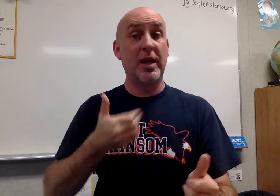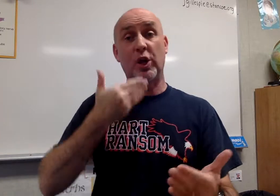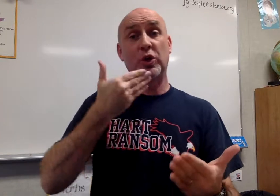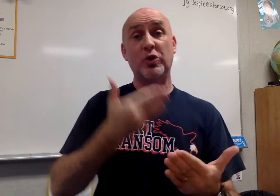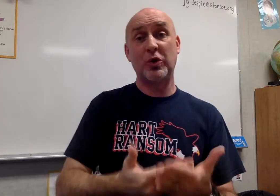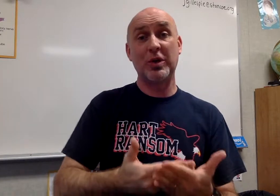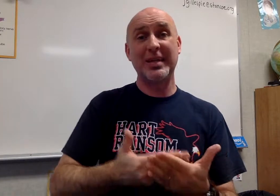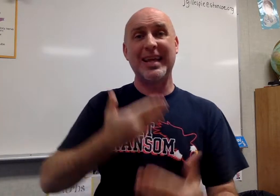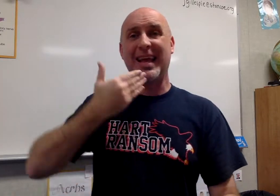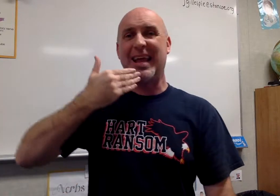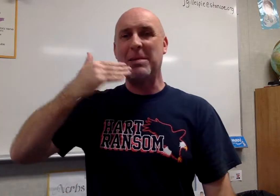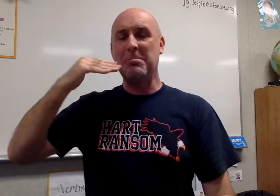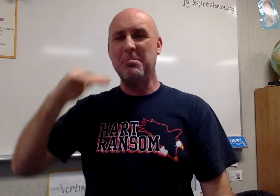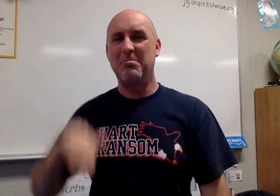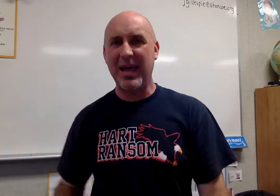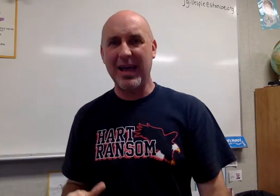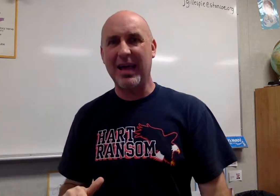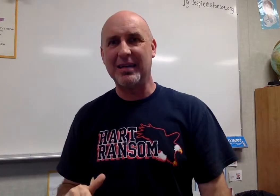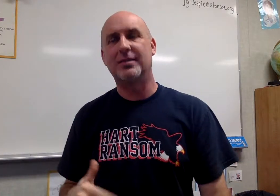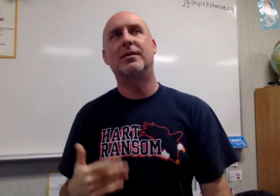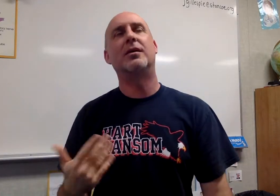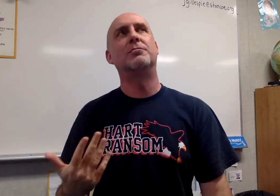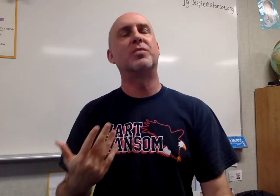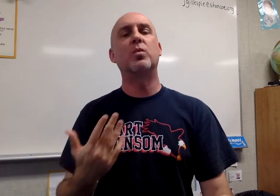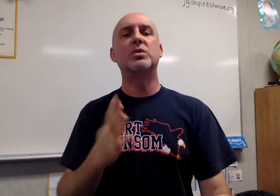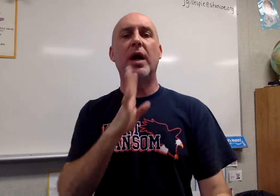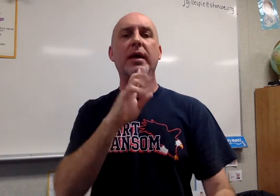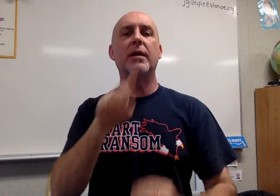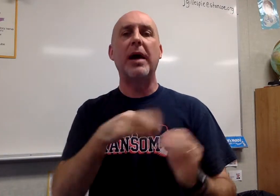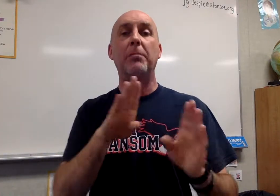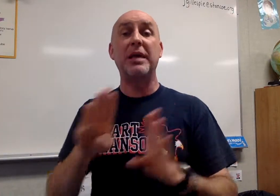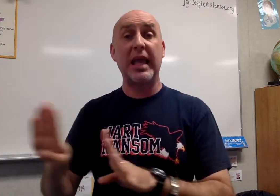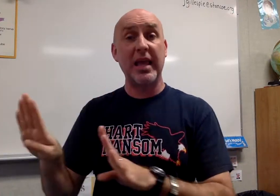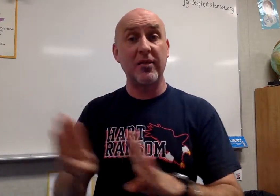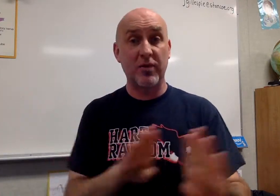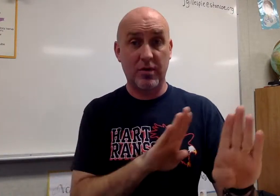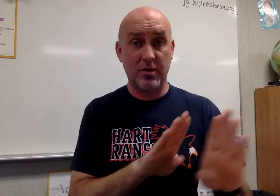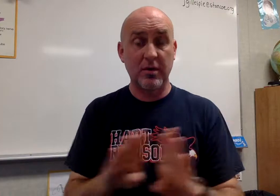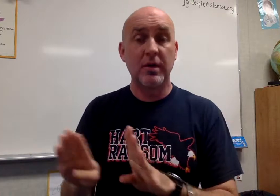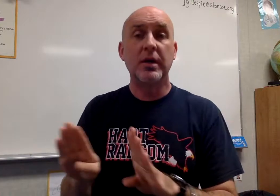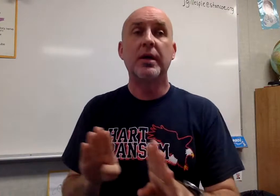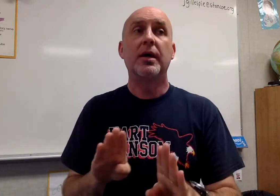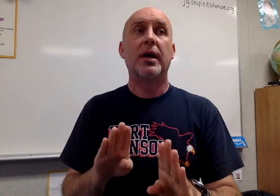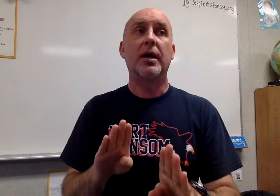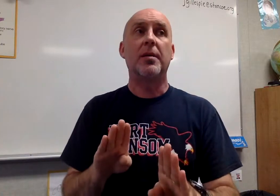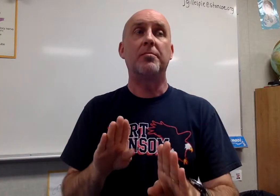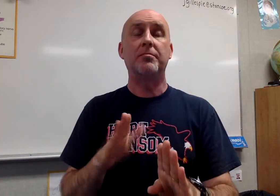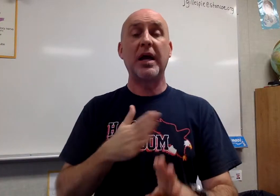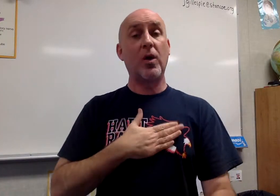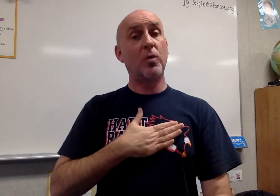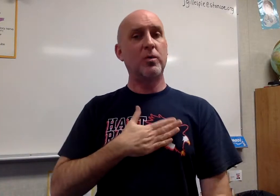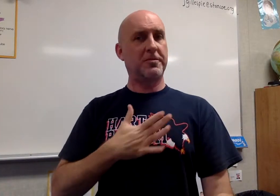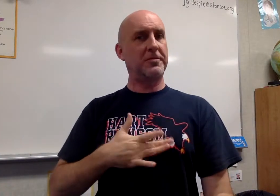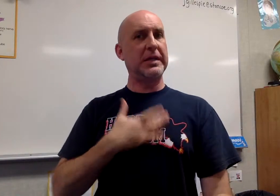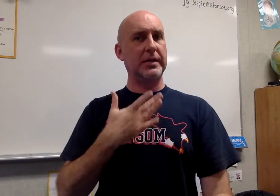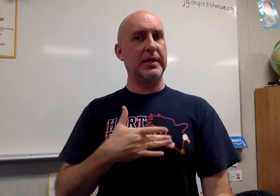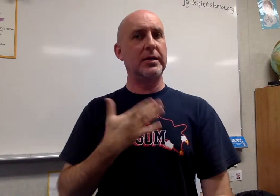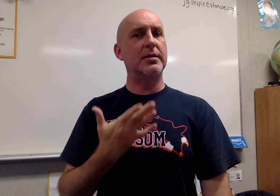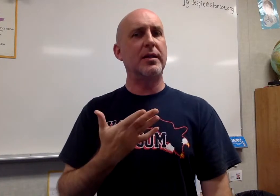good and bad. When we're talking about behavior, My own feeling, and